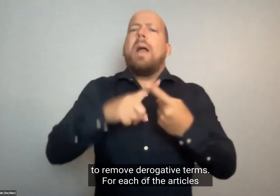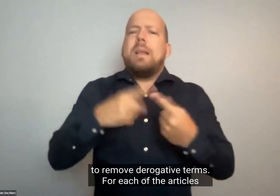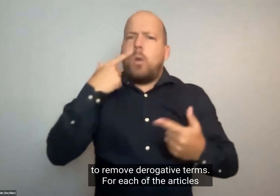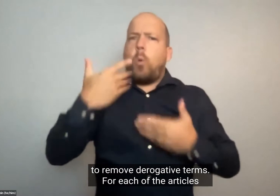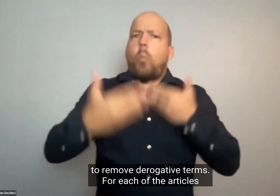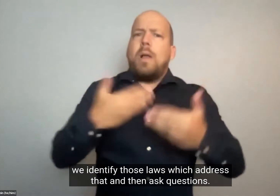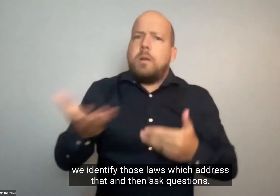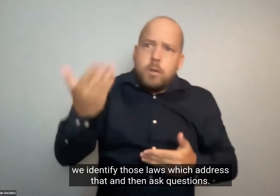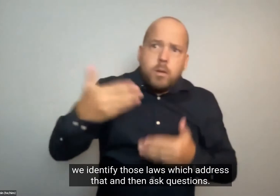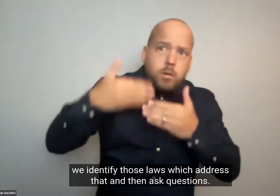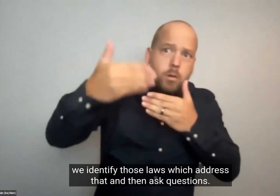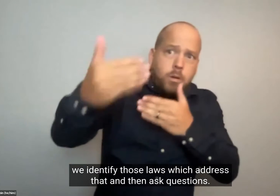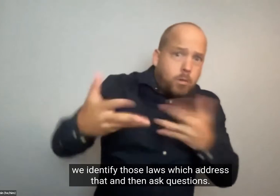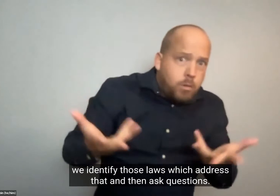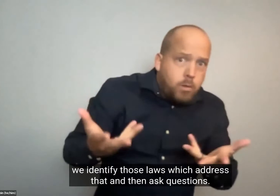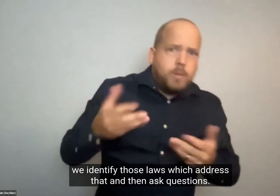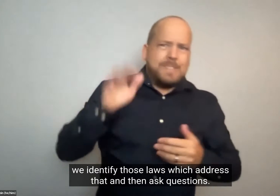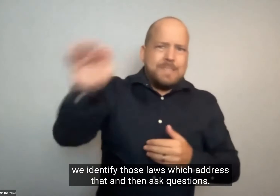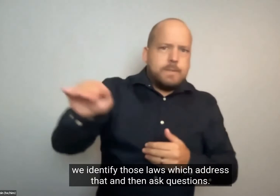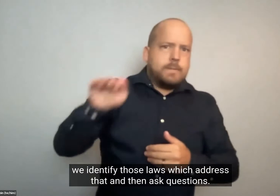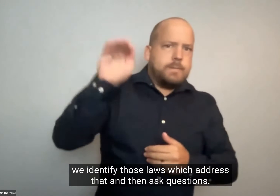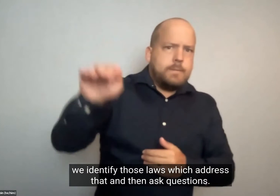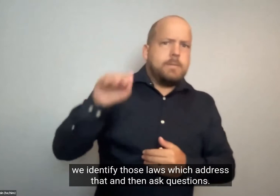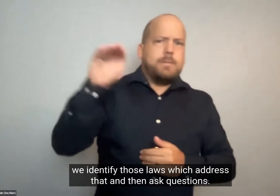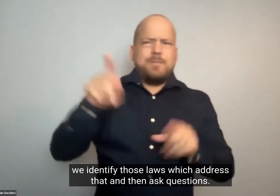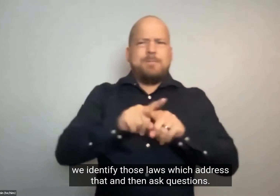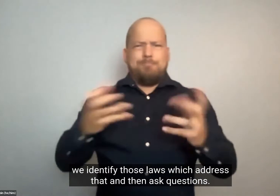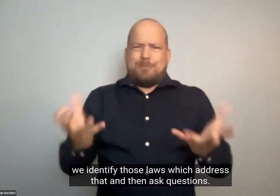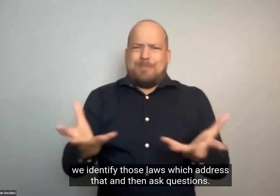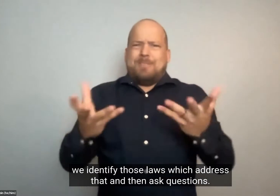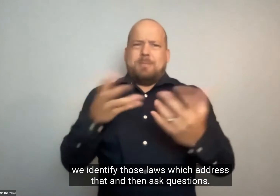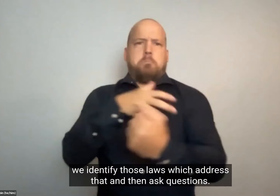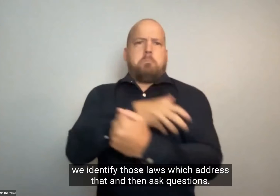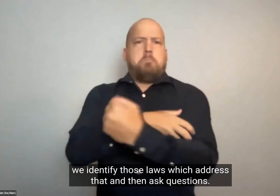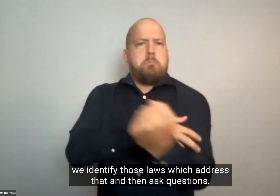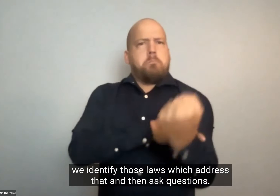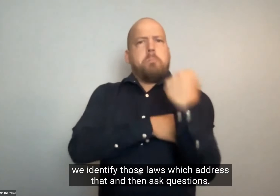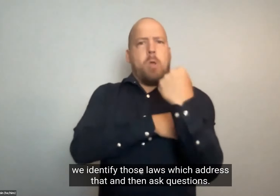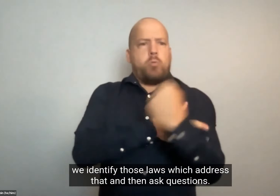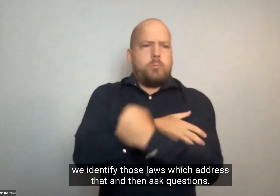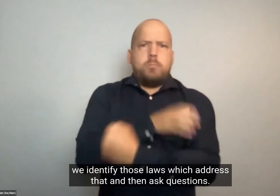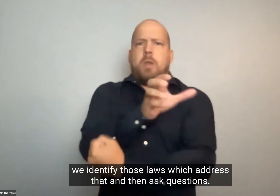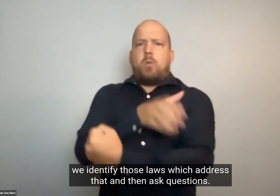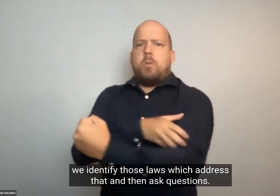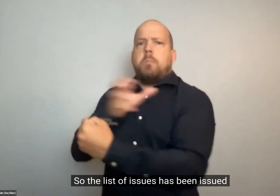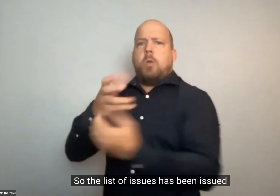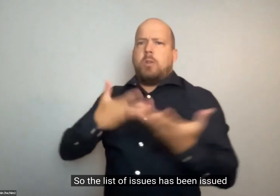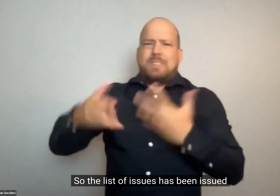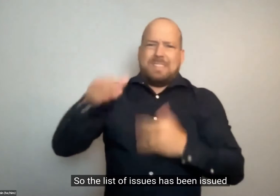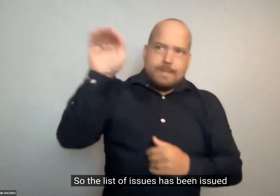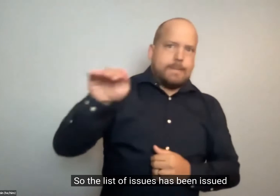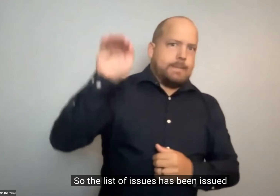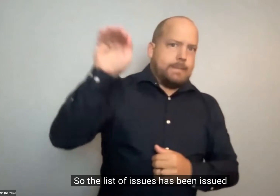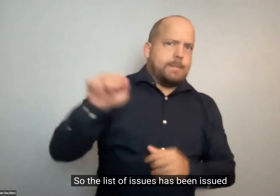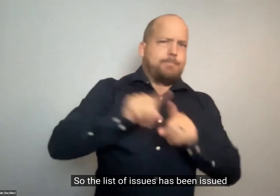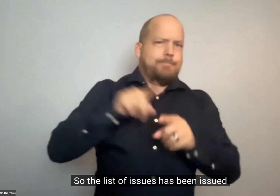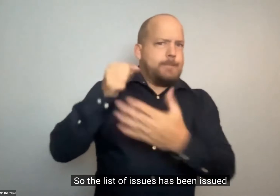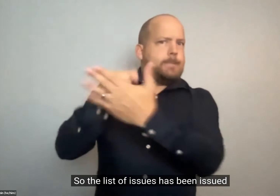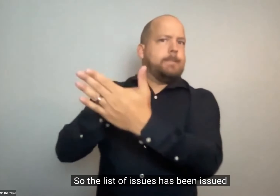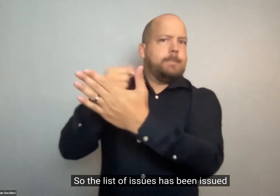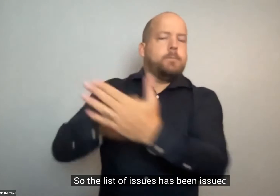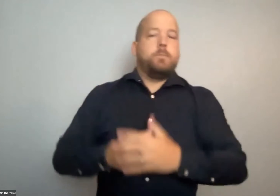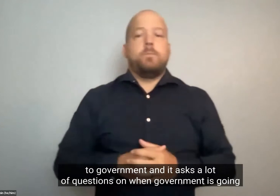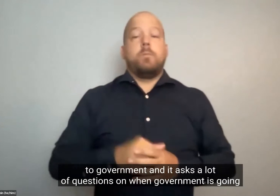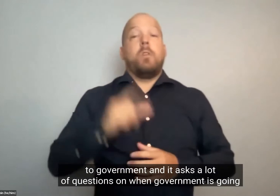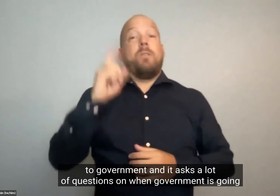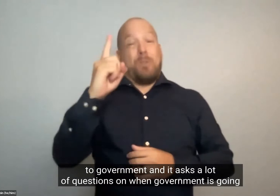each of the articles, we identify those laws which address that and then ask questions. So the list of issues has